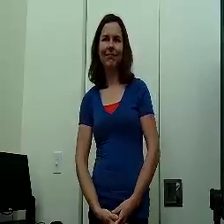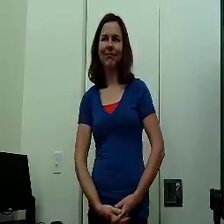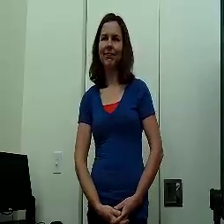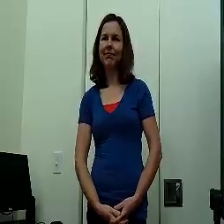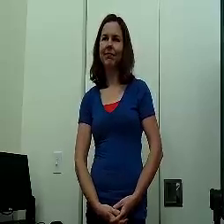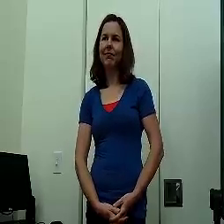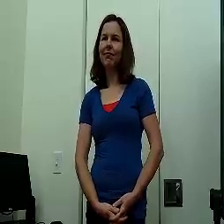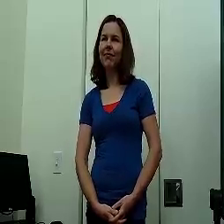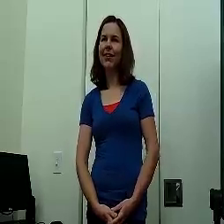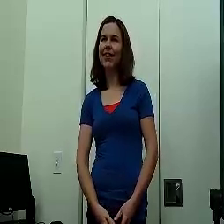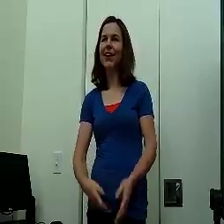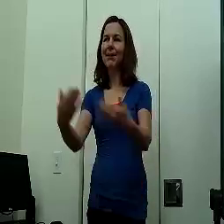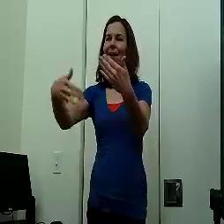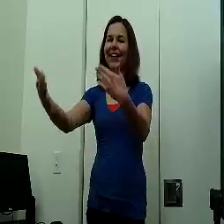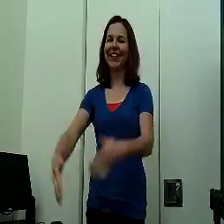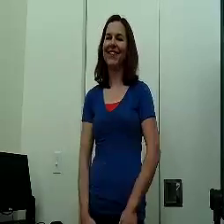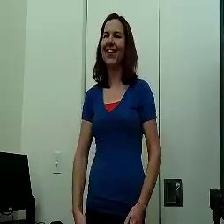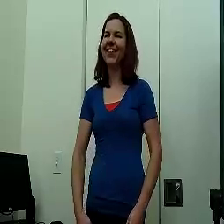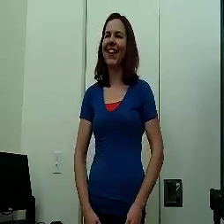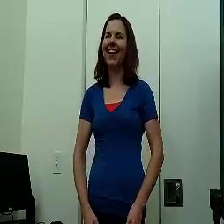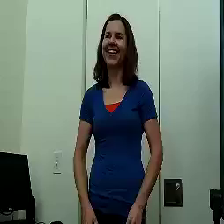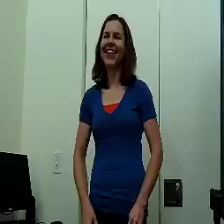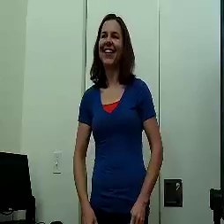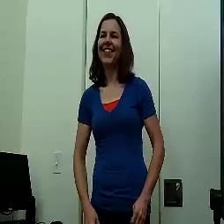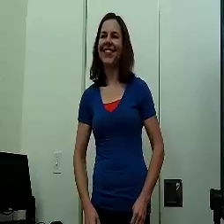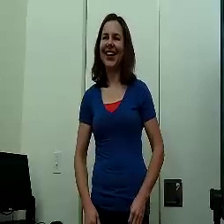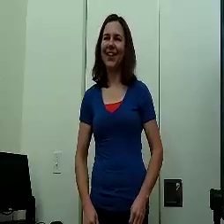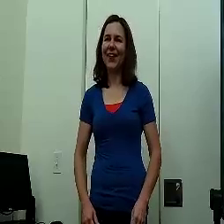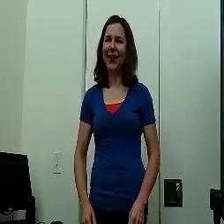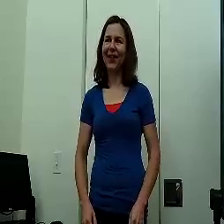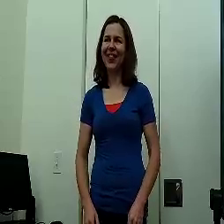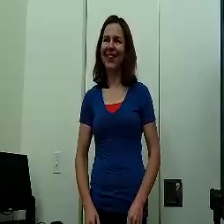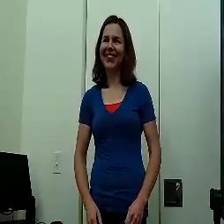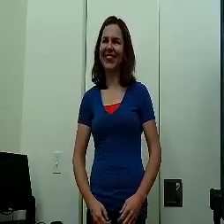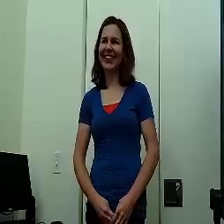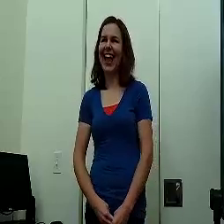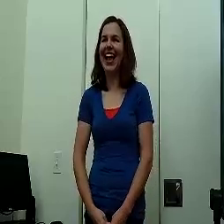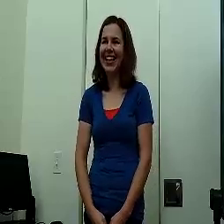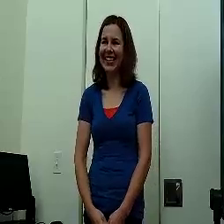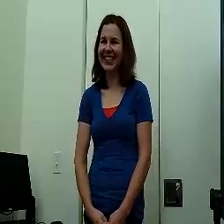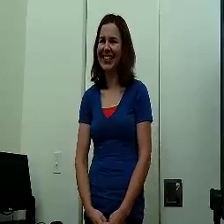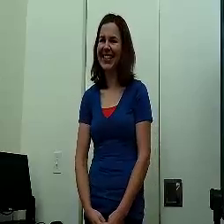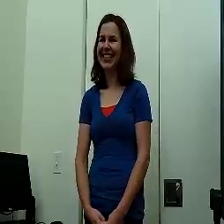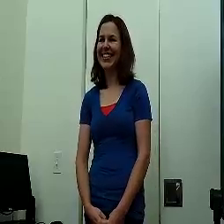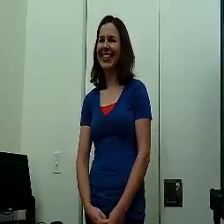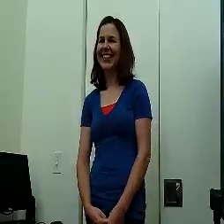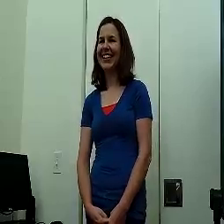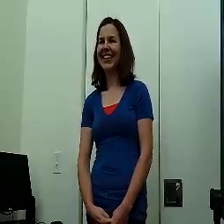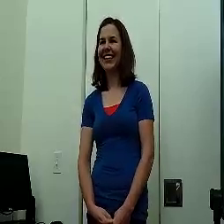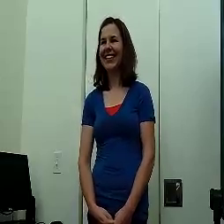no, continue with hard. You keep going. Keep going with hard. We're just trying to figure out what in the world you just signed. This. Yeah.